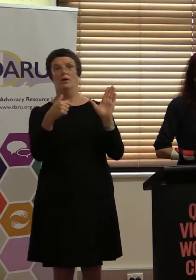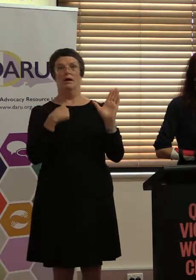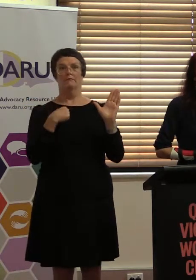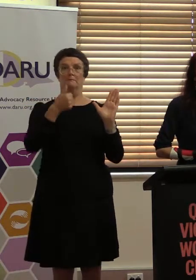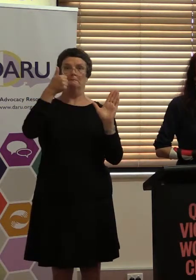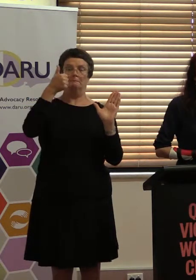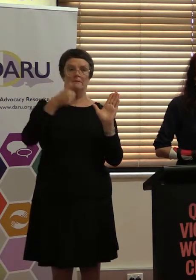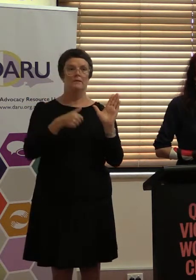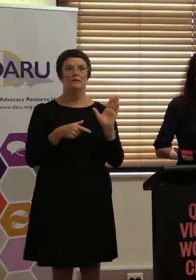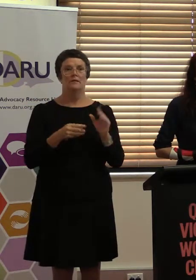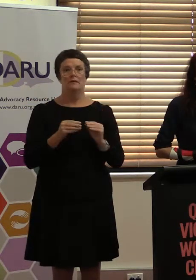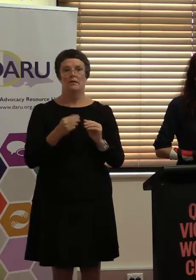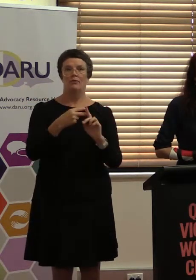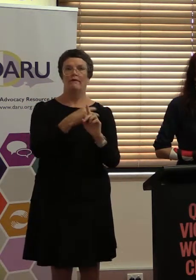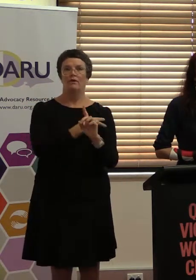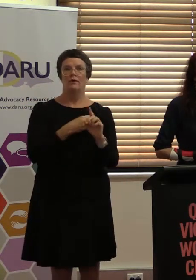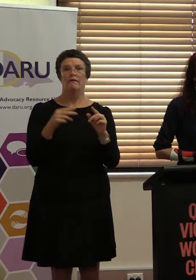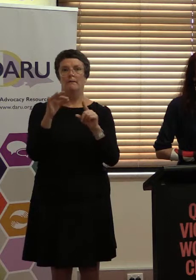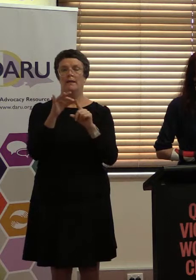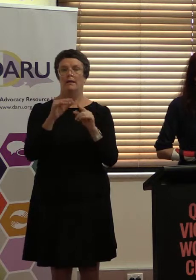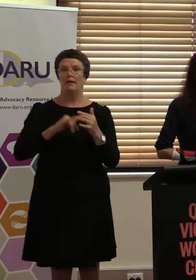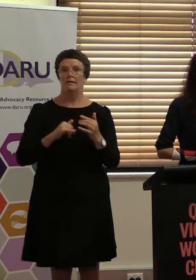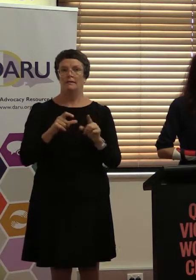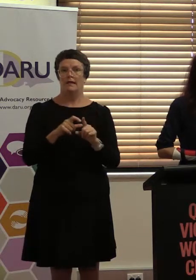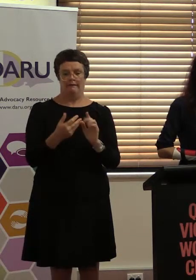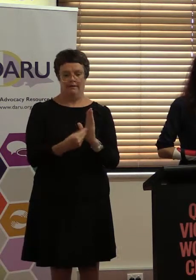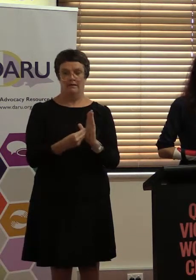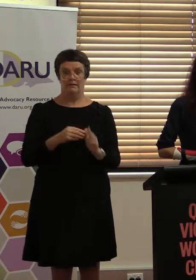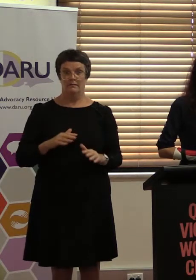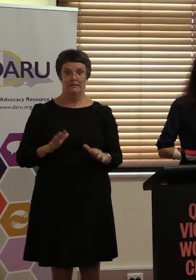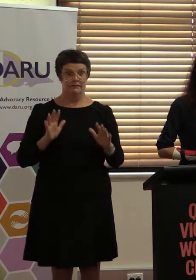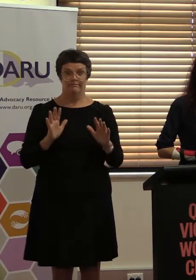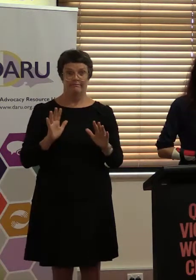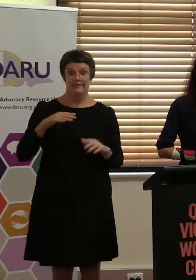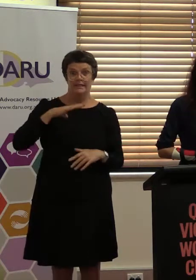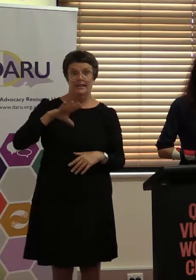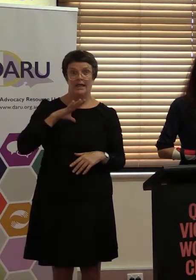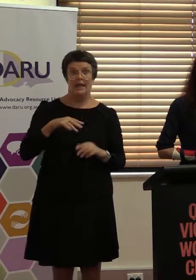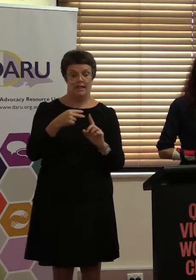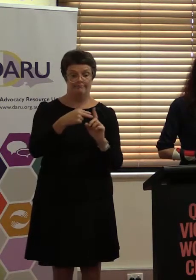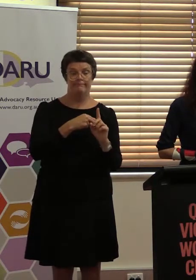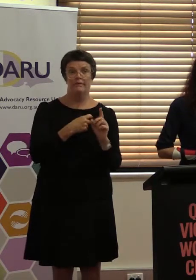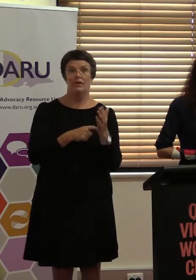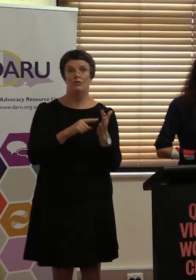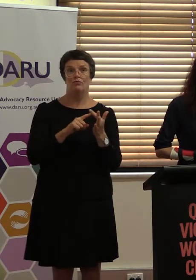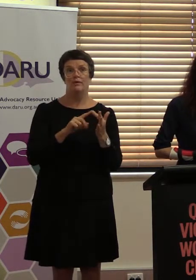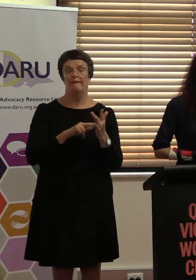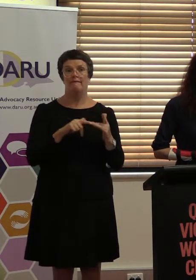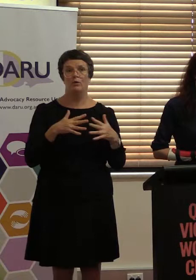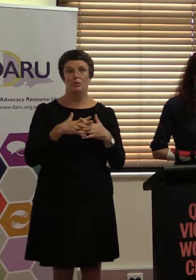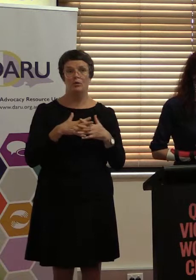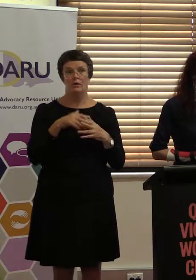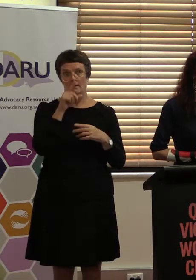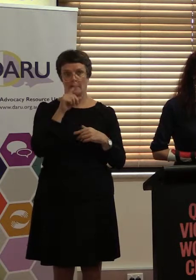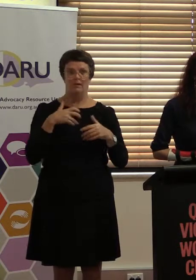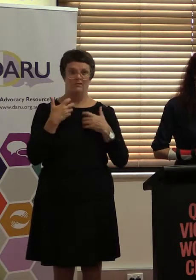the PSD funding, which we didn't really need a review because people have been criticising that system and saying it's